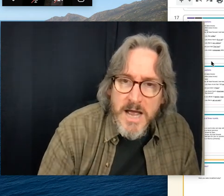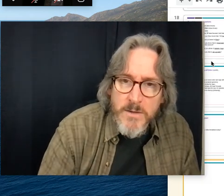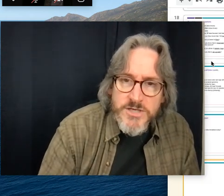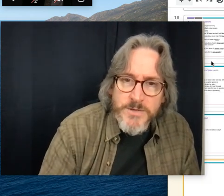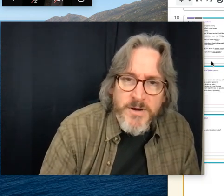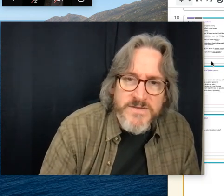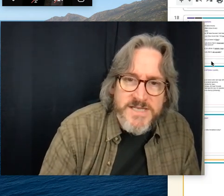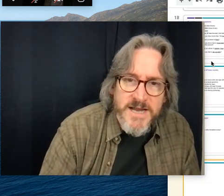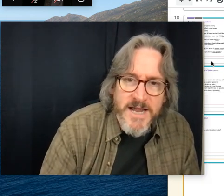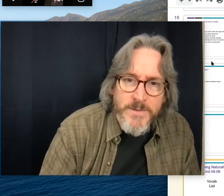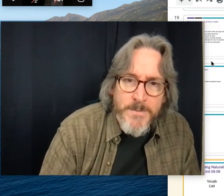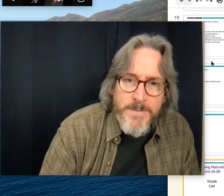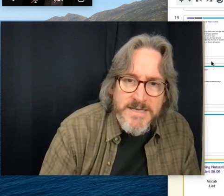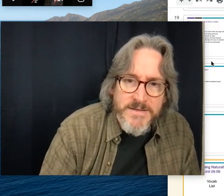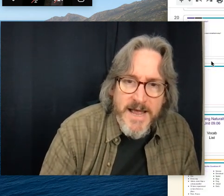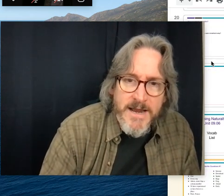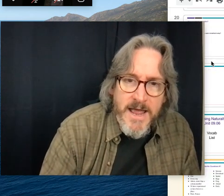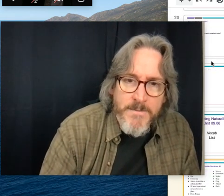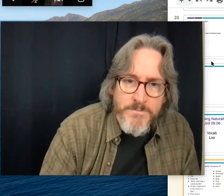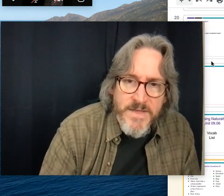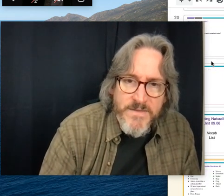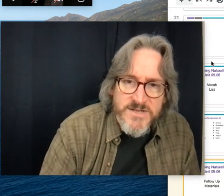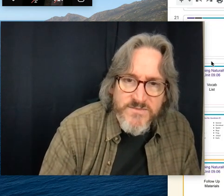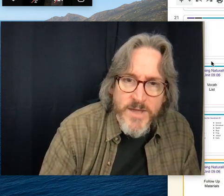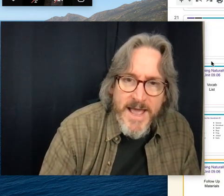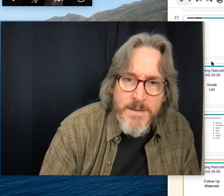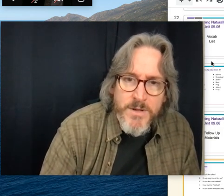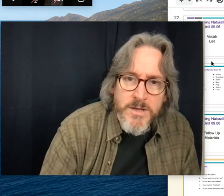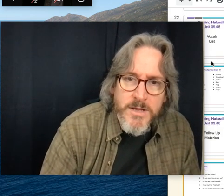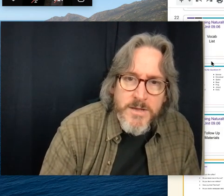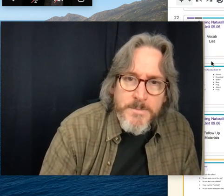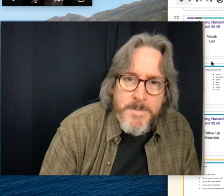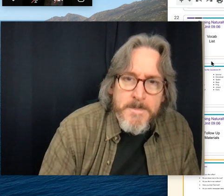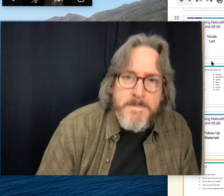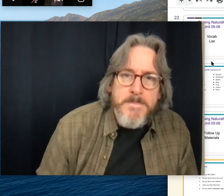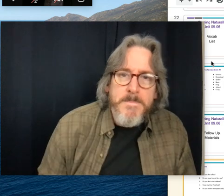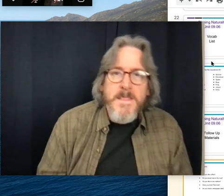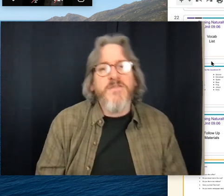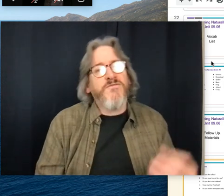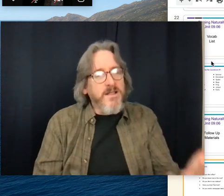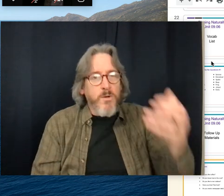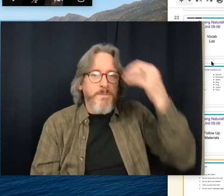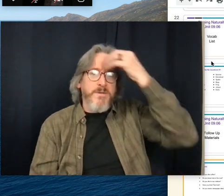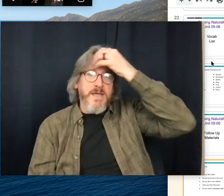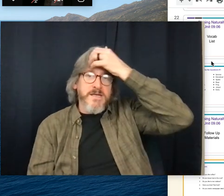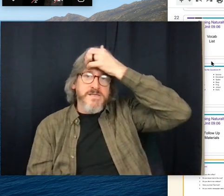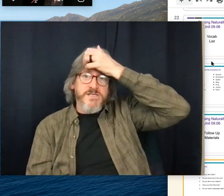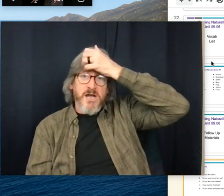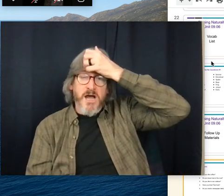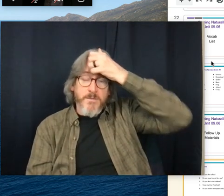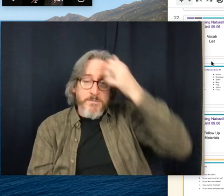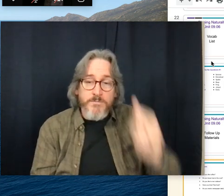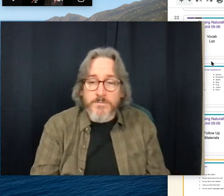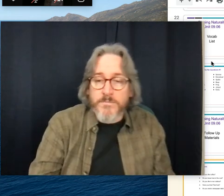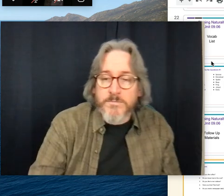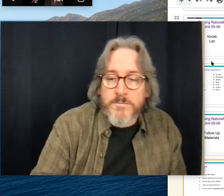then, how would you eat breakfast today? And we come back to that. Then there's the vocab. And the follow-up is